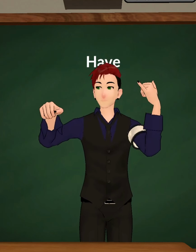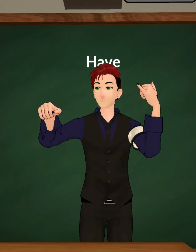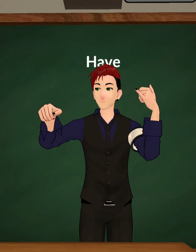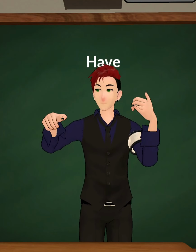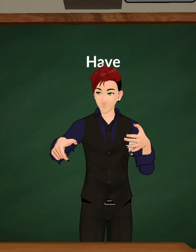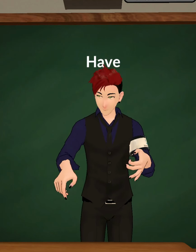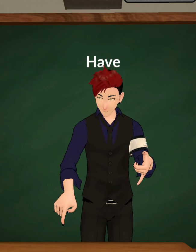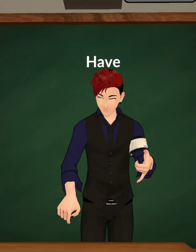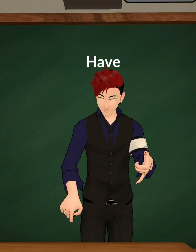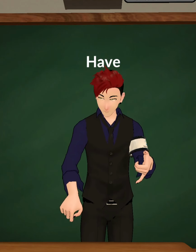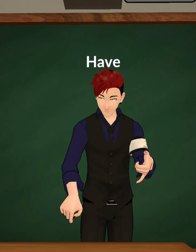Context.